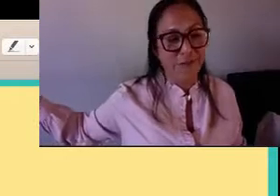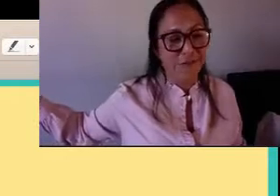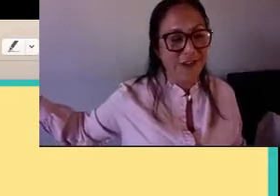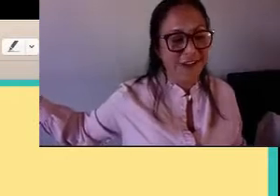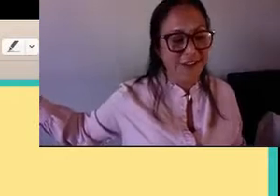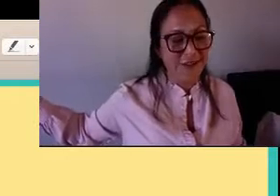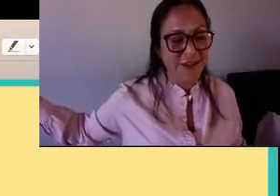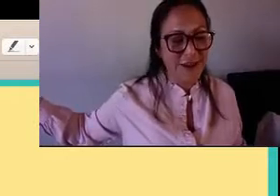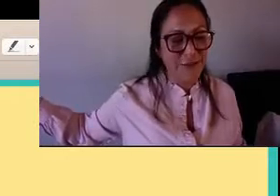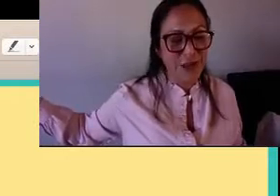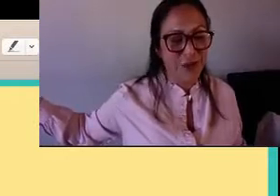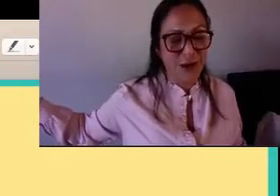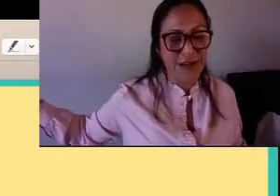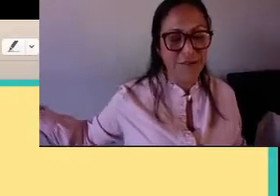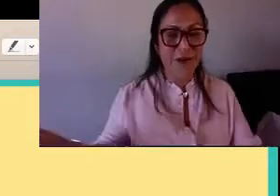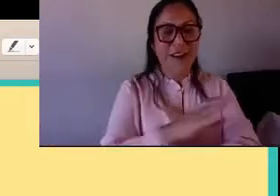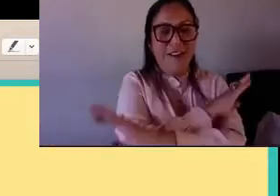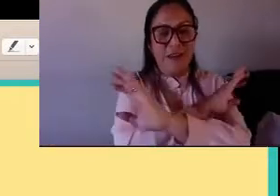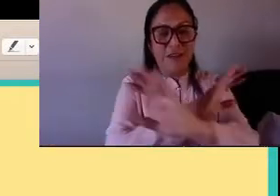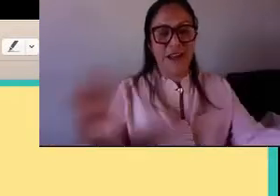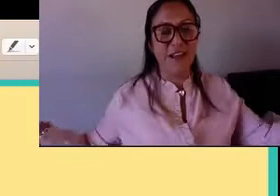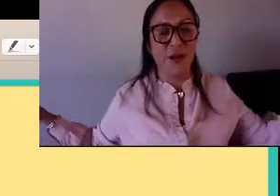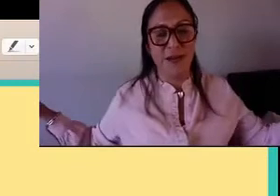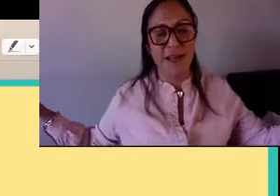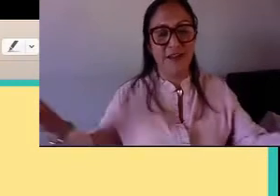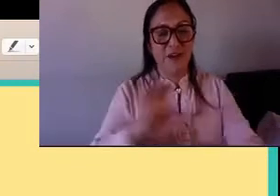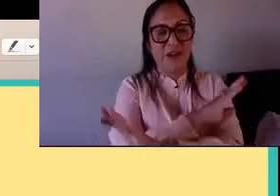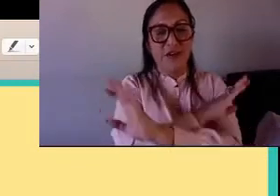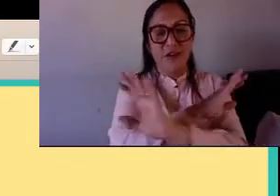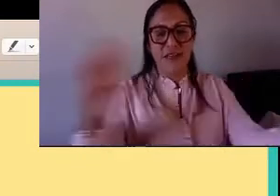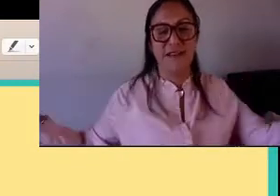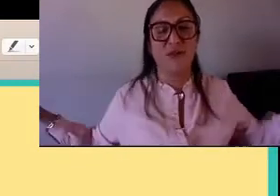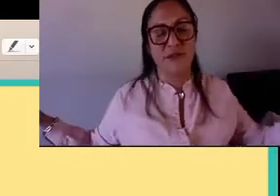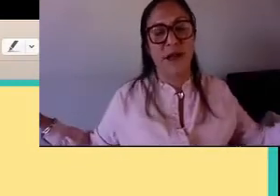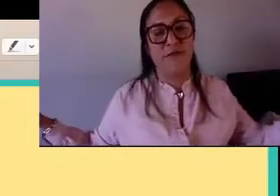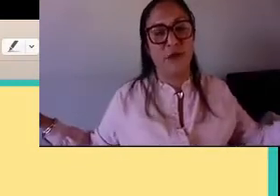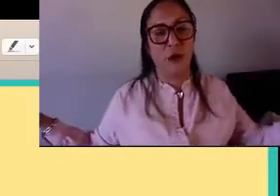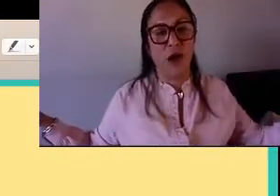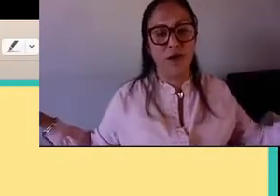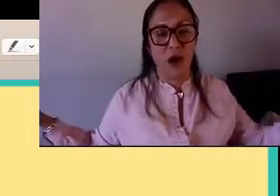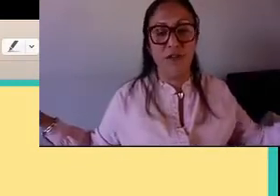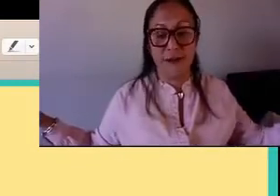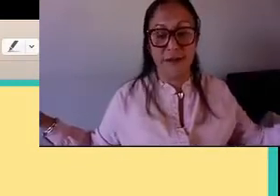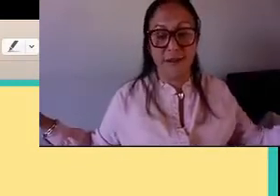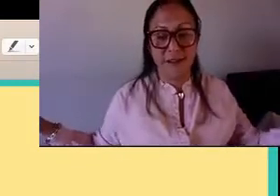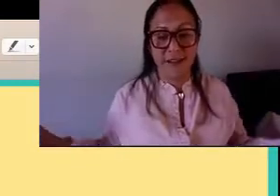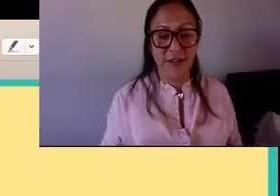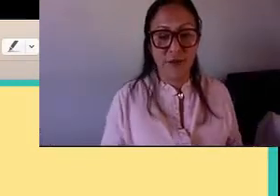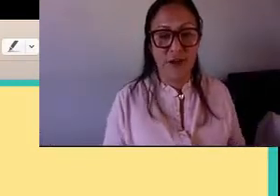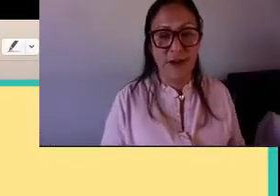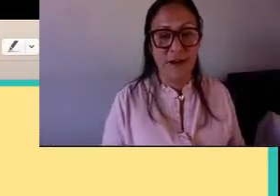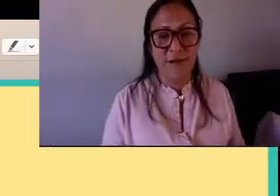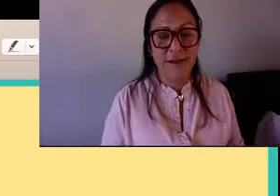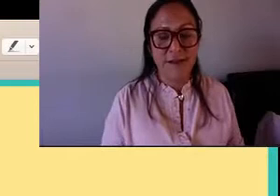off that they don't want anymore. So it's a little bit easier to do this sign for all done. Thanks